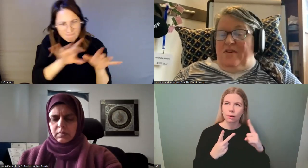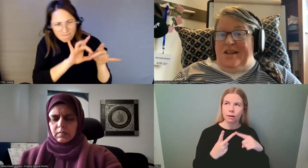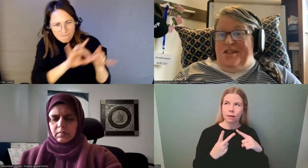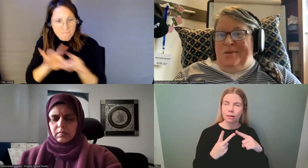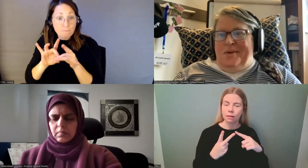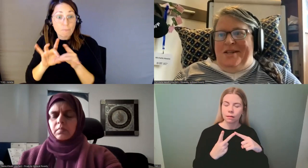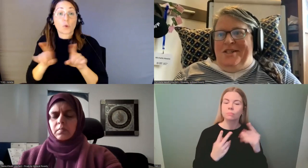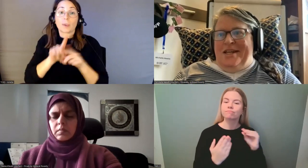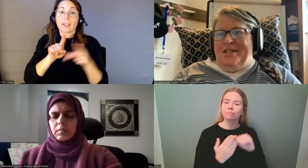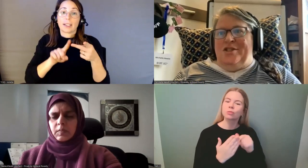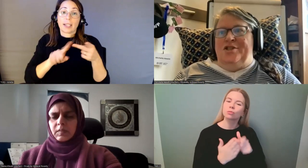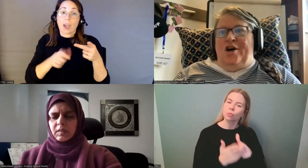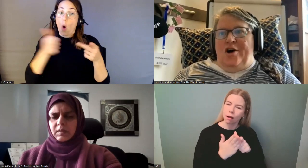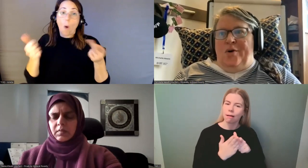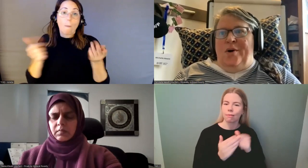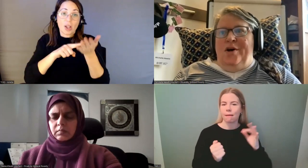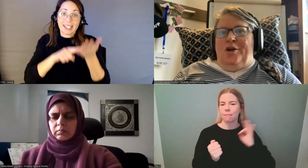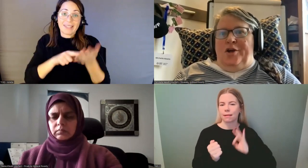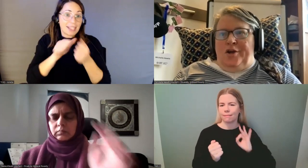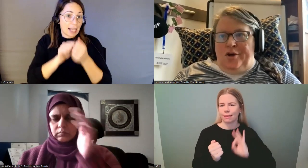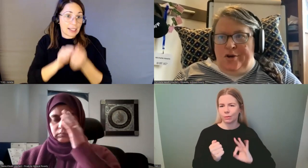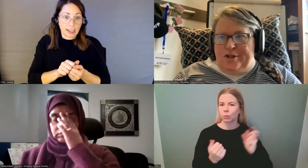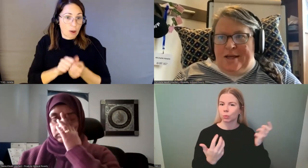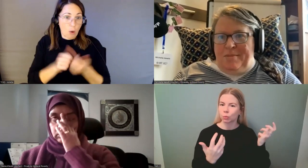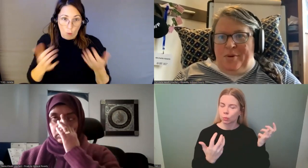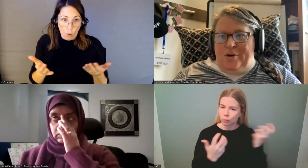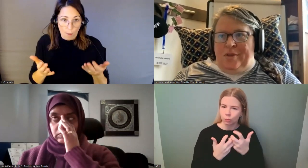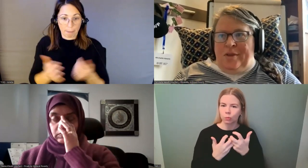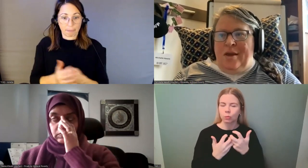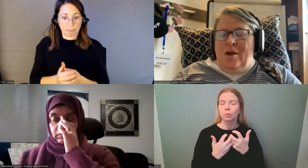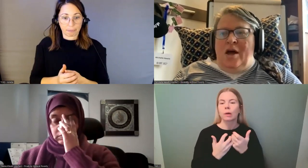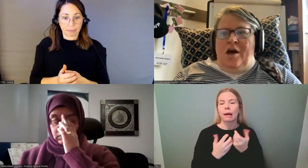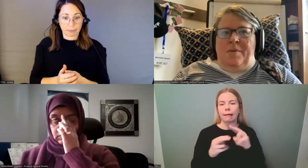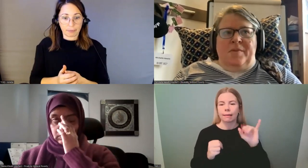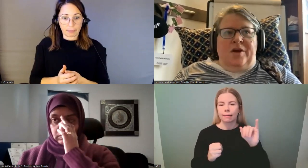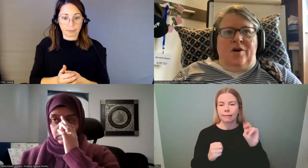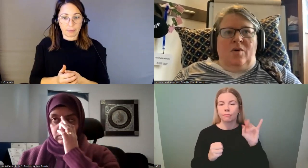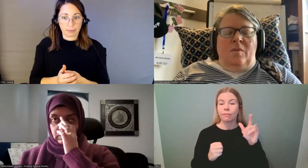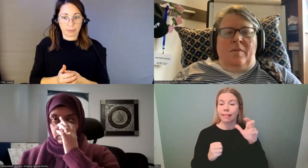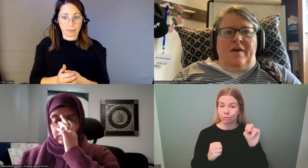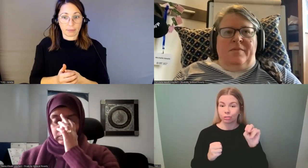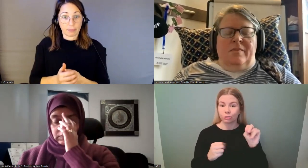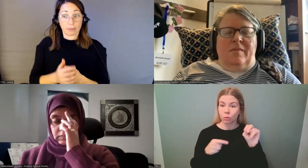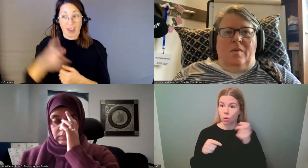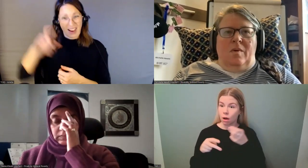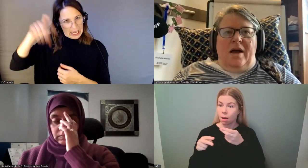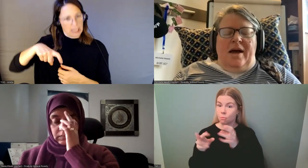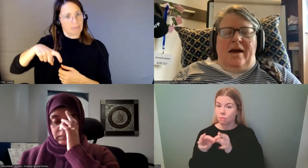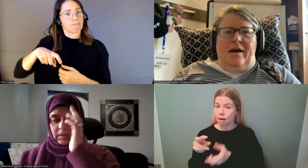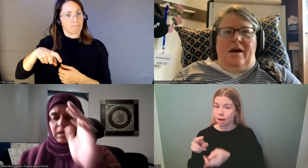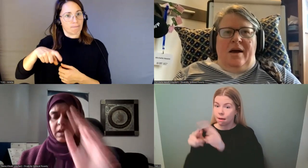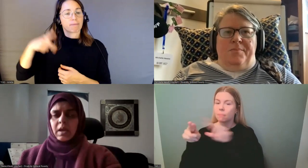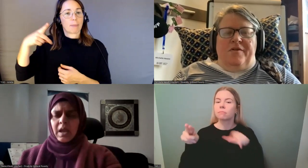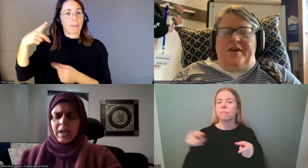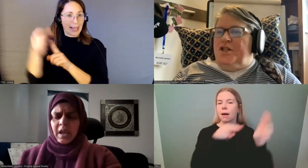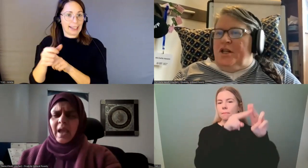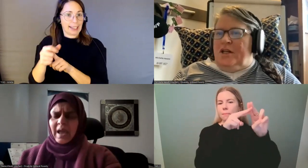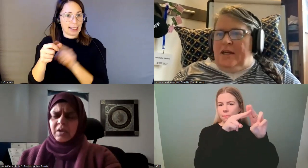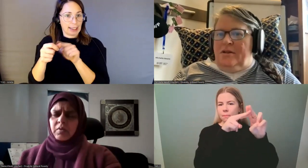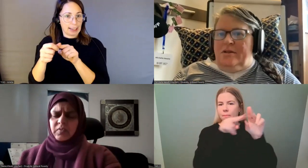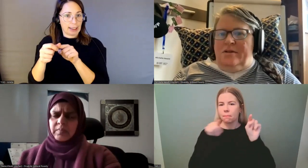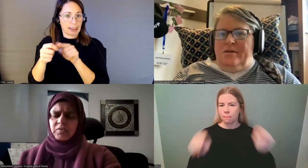indexed to inflation, which is so hugely important. You know,